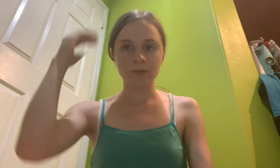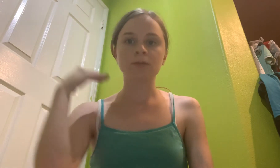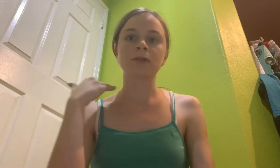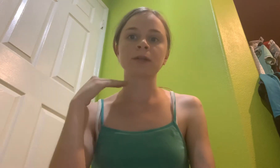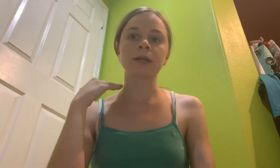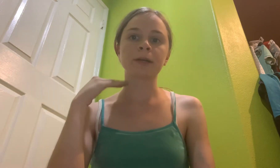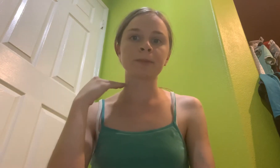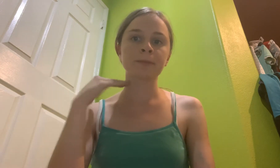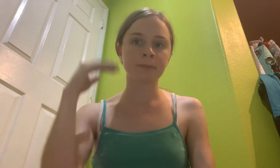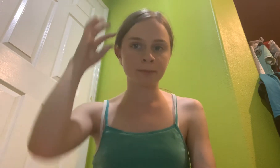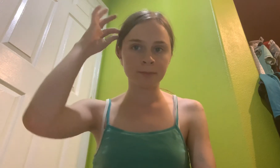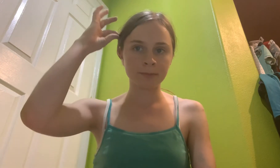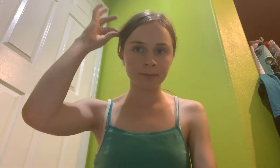short hair.